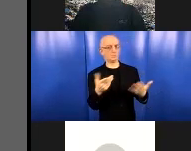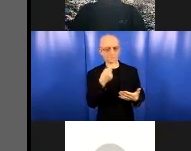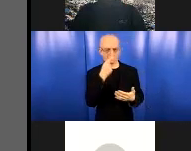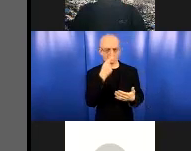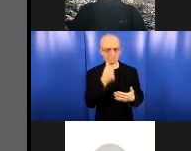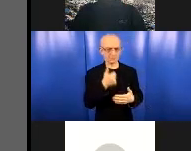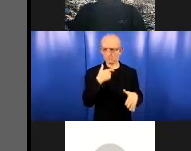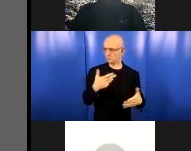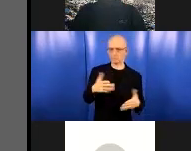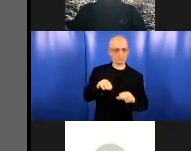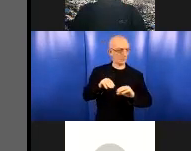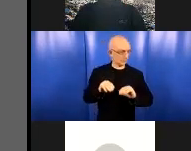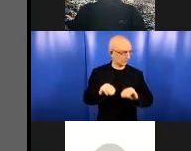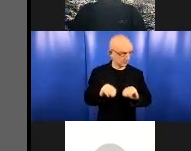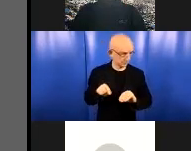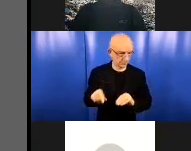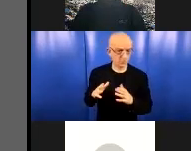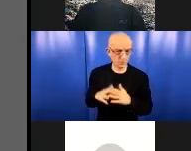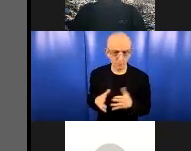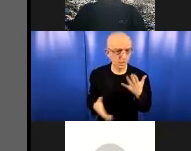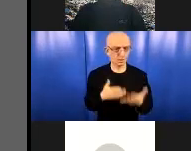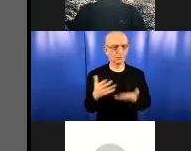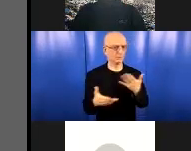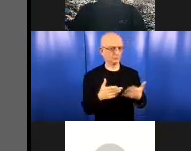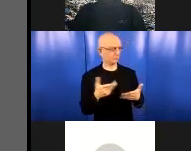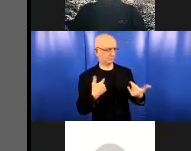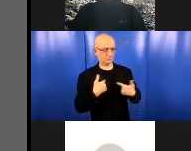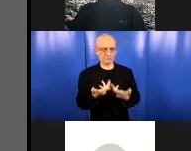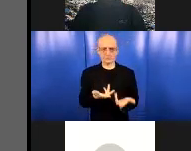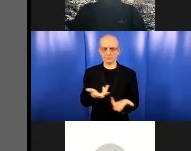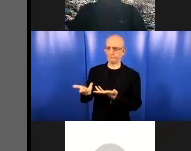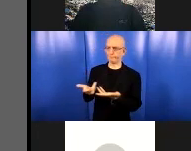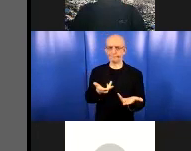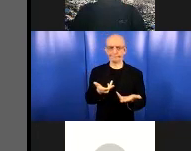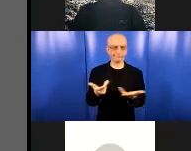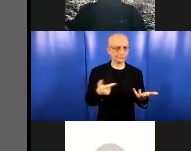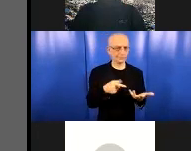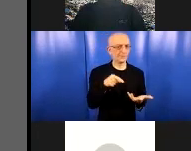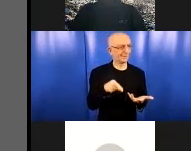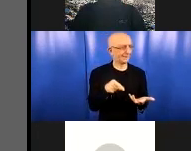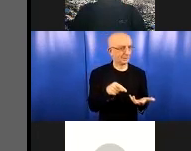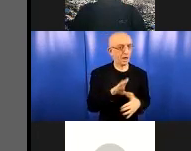think involving families is really important. Thank you.